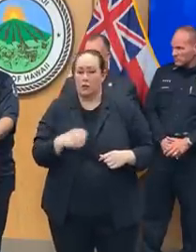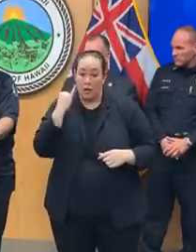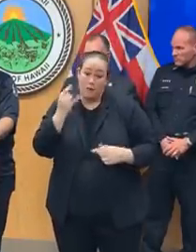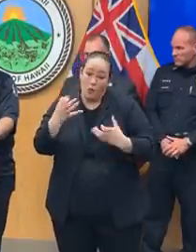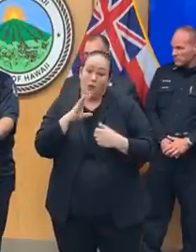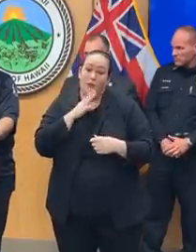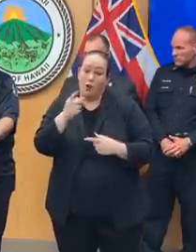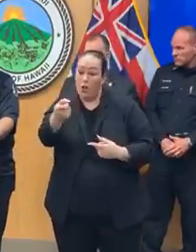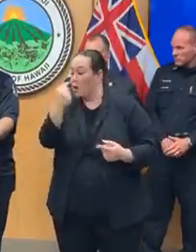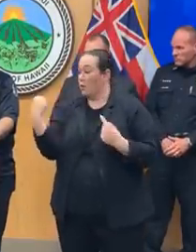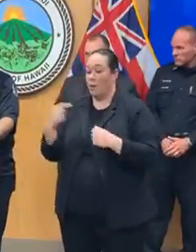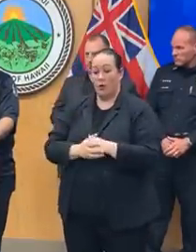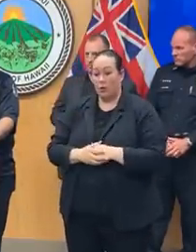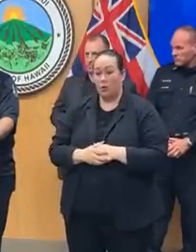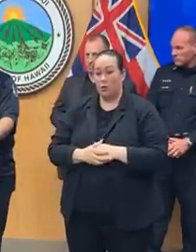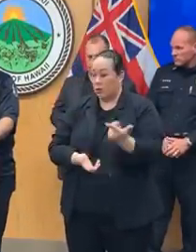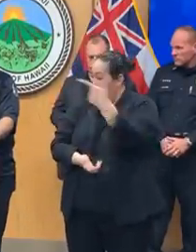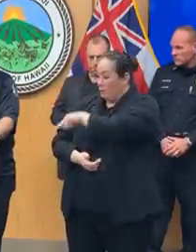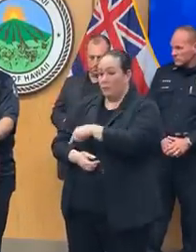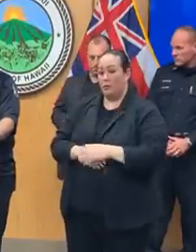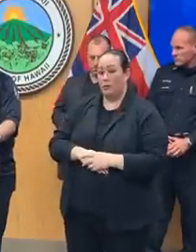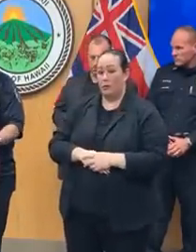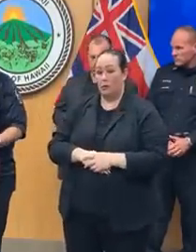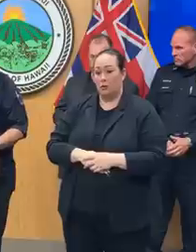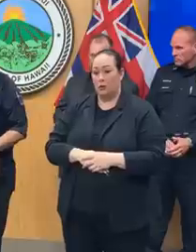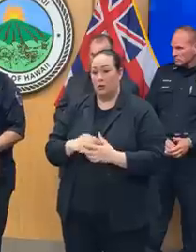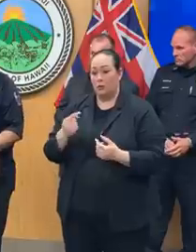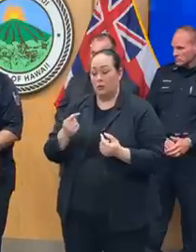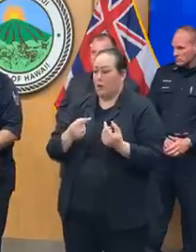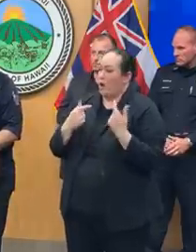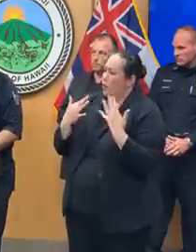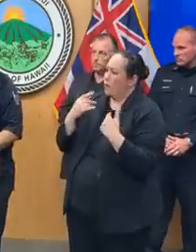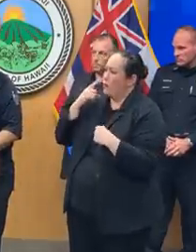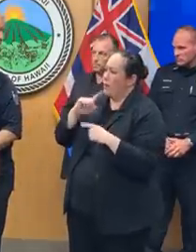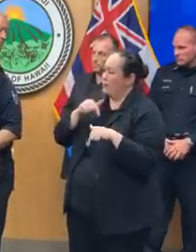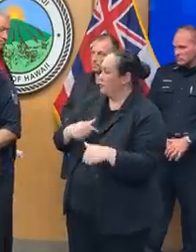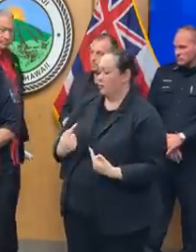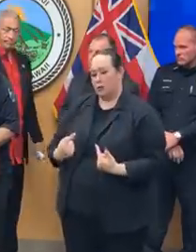here. I'm ready for the answer. Then wait.